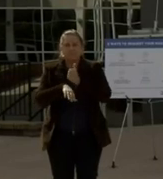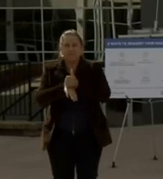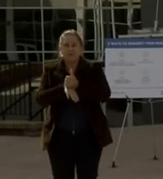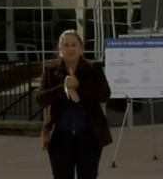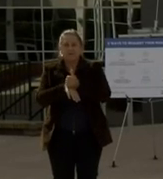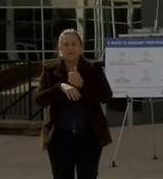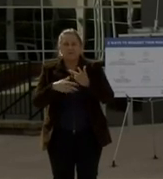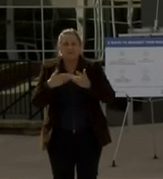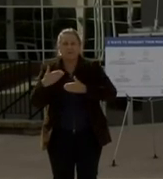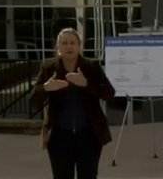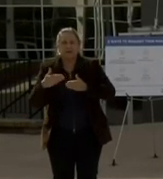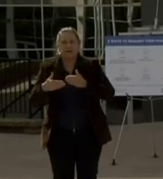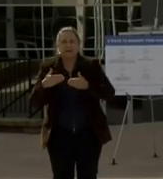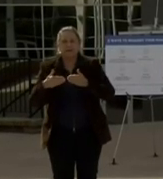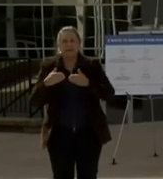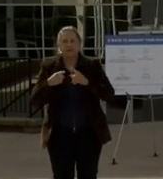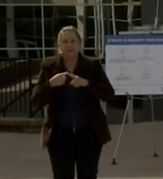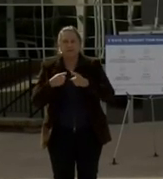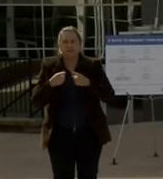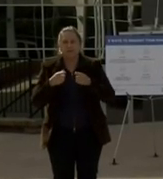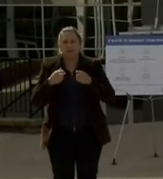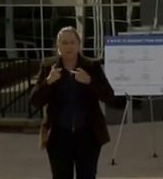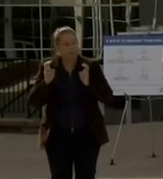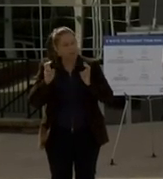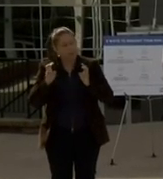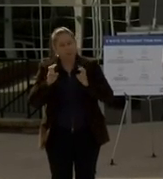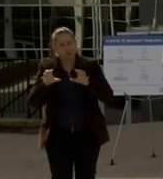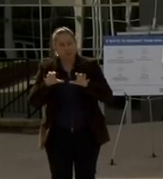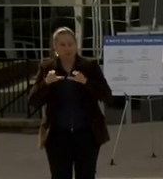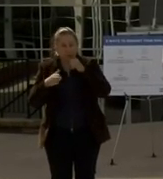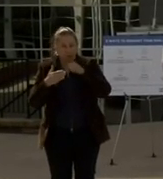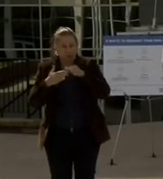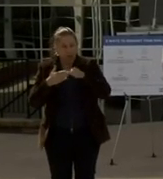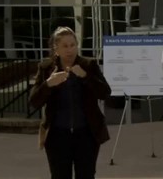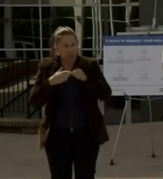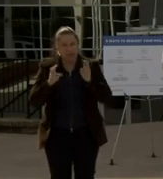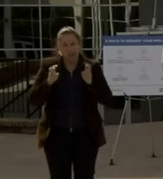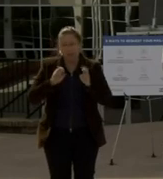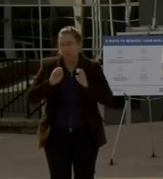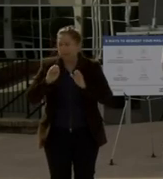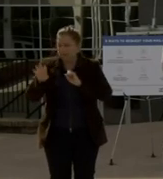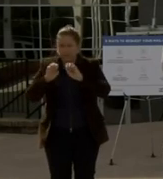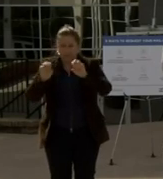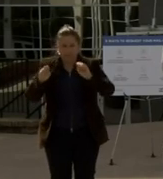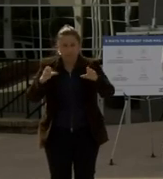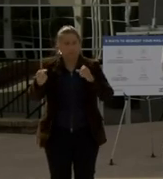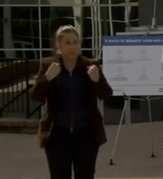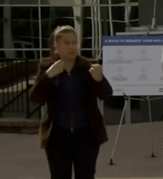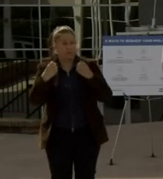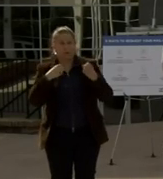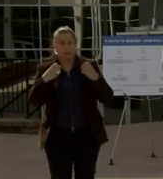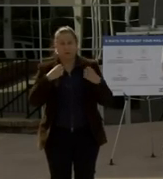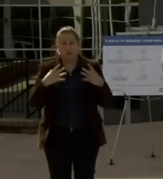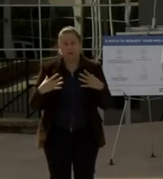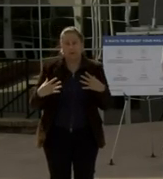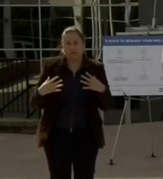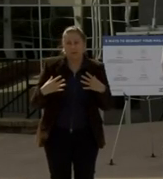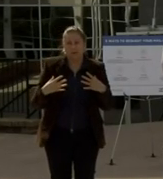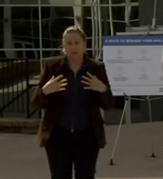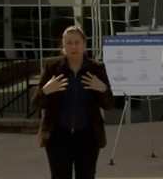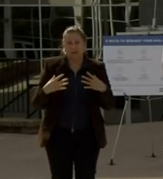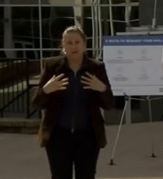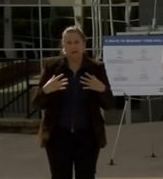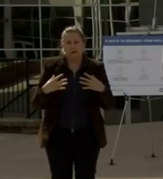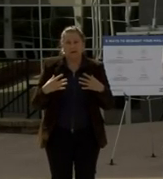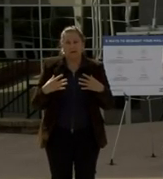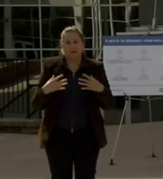to handle the mail-in ballot process, but not opening the 144 precincts provides